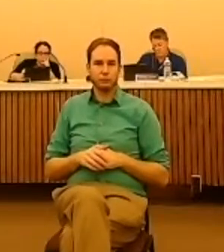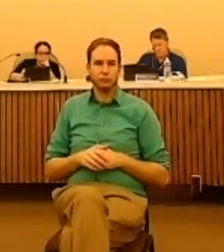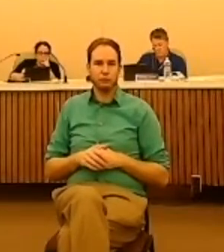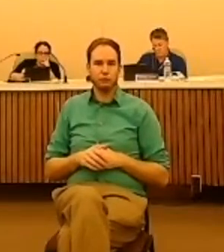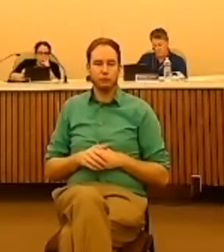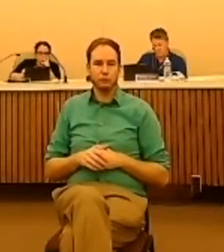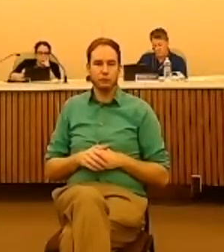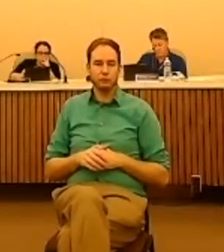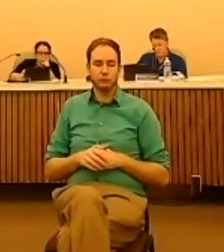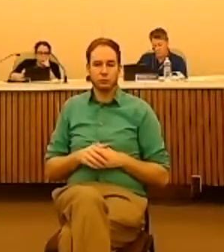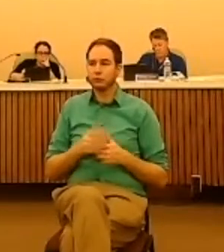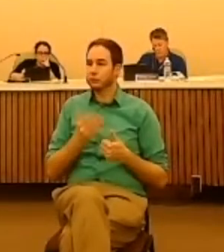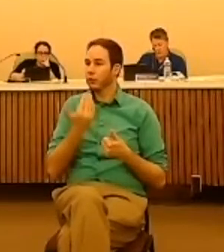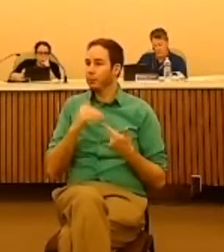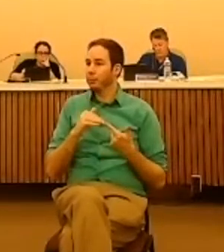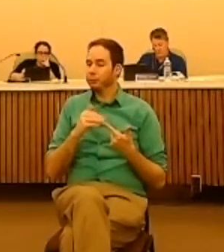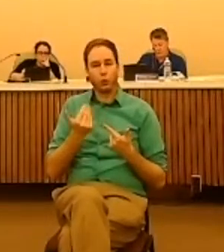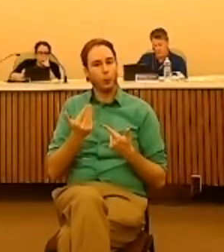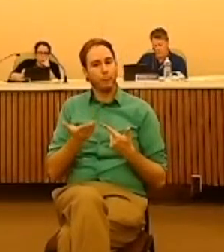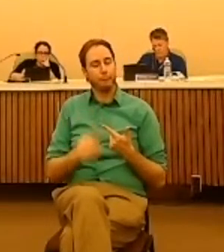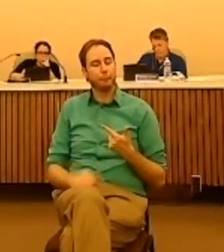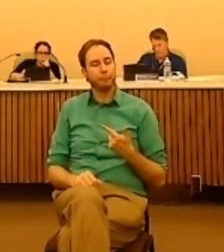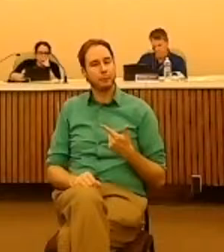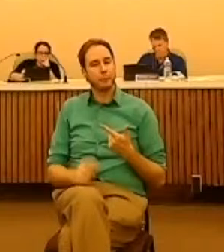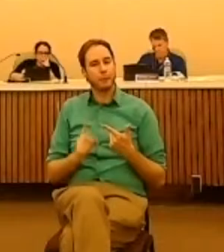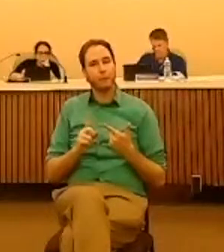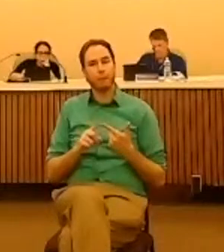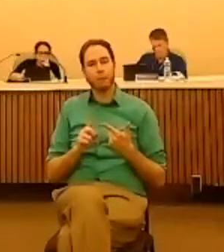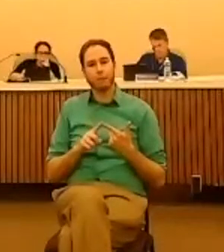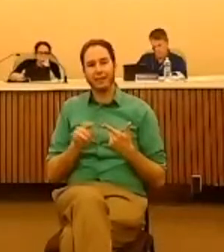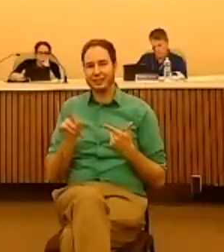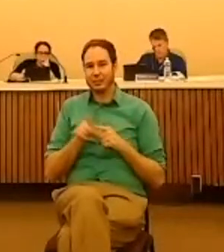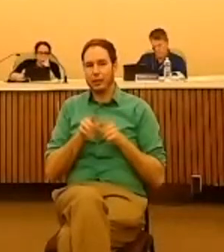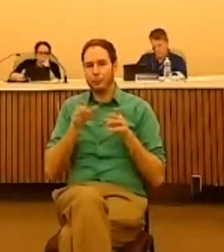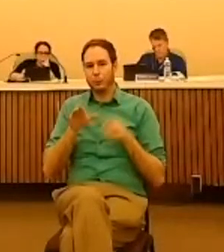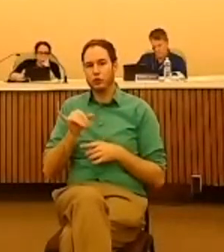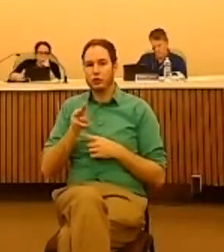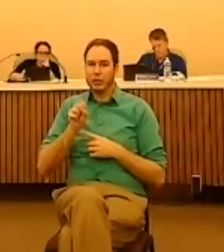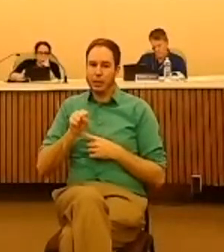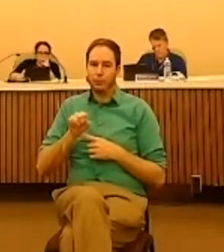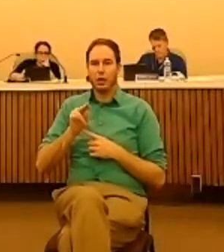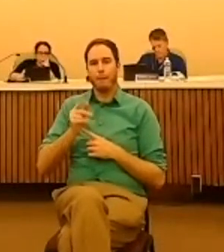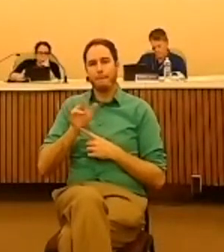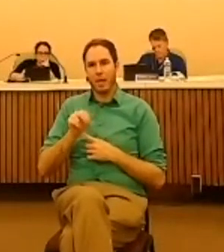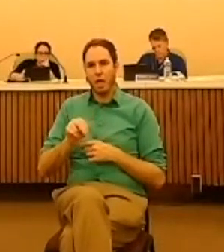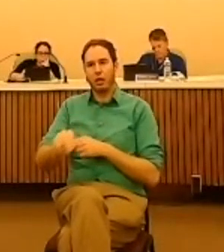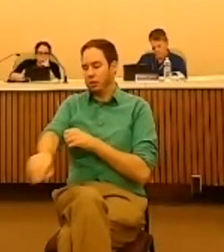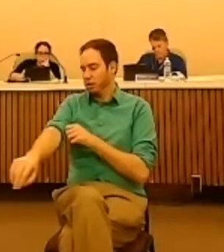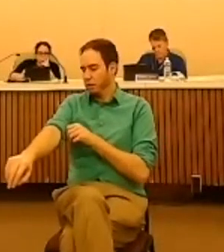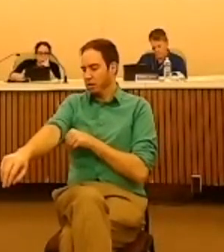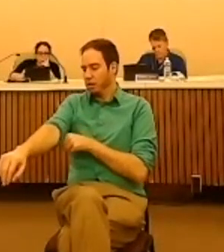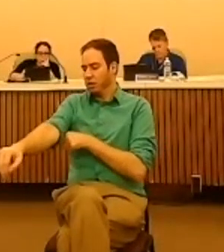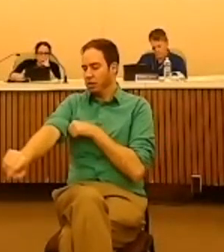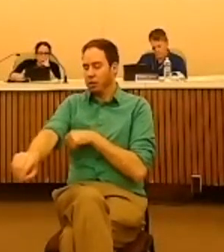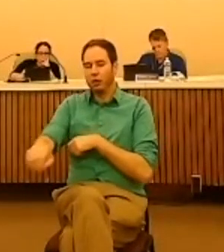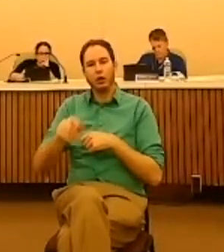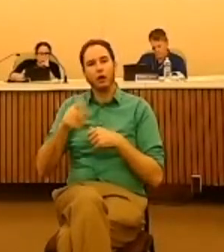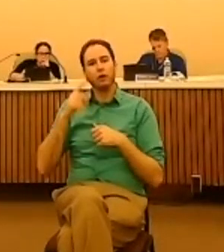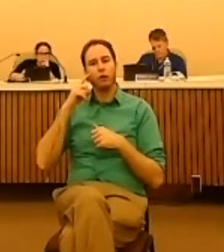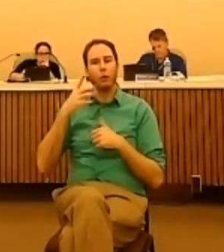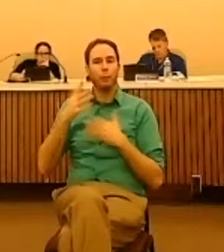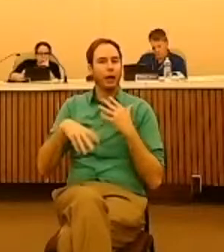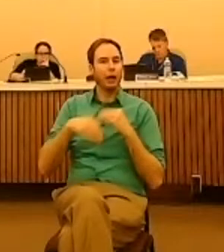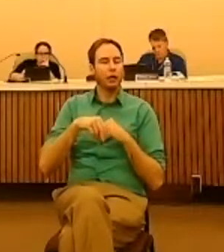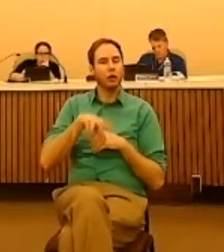Are you ready for the next question? Absolutely. This is also from James Youngman. What about additional 300 to